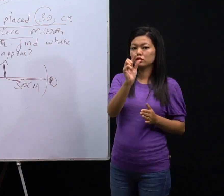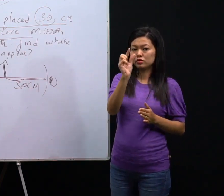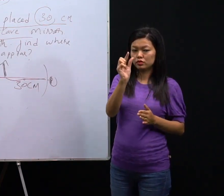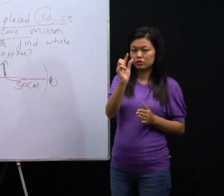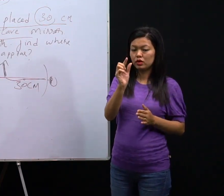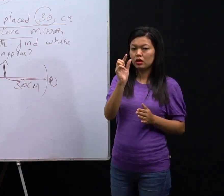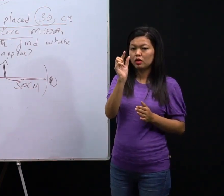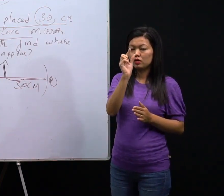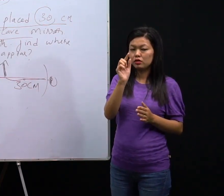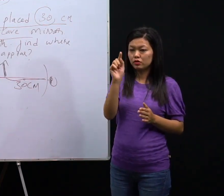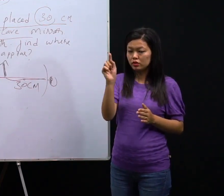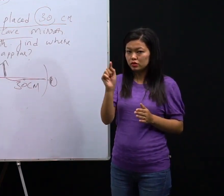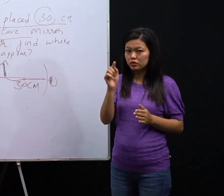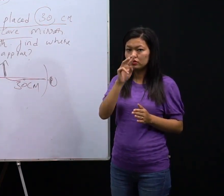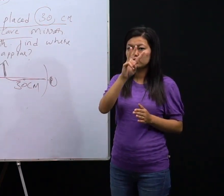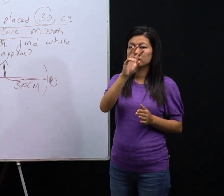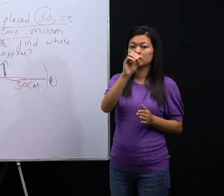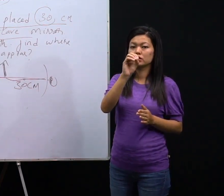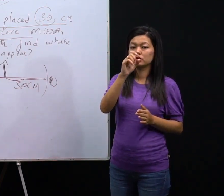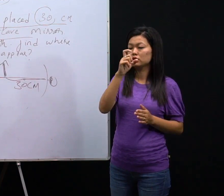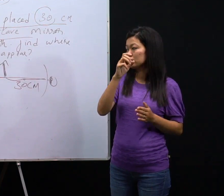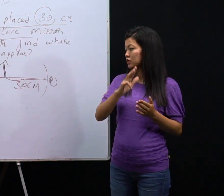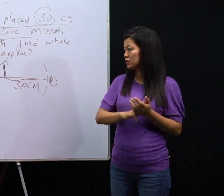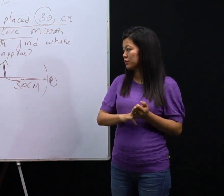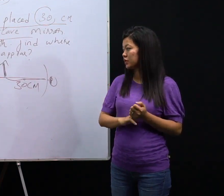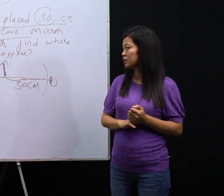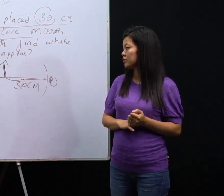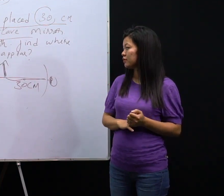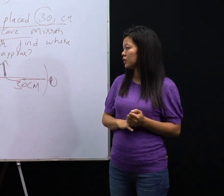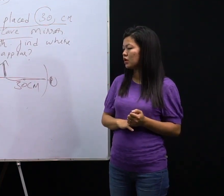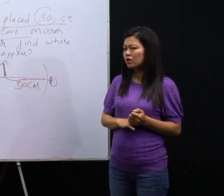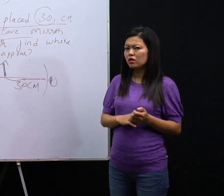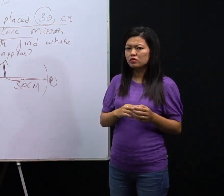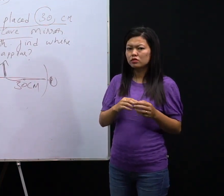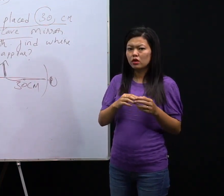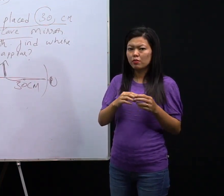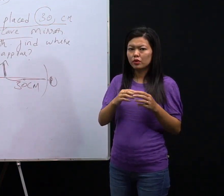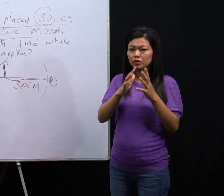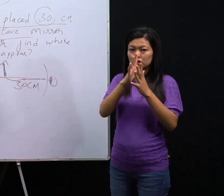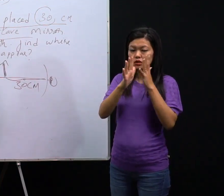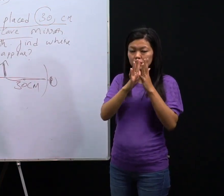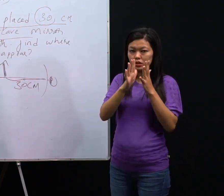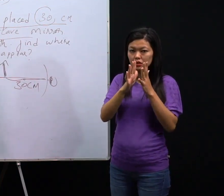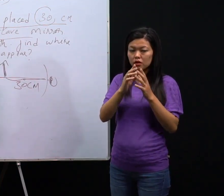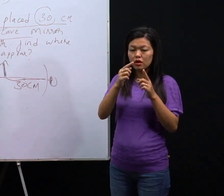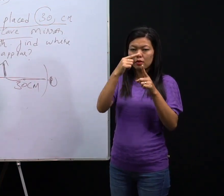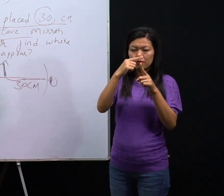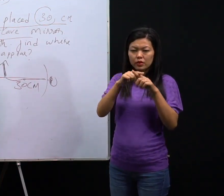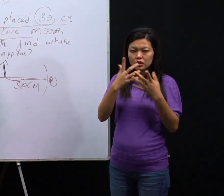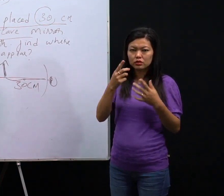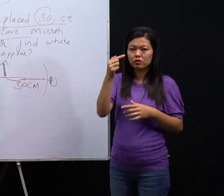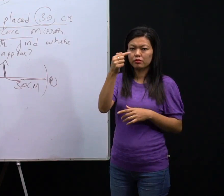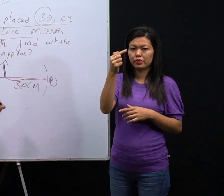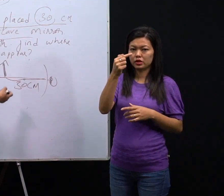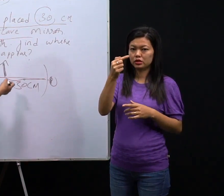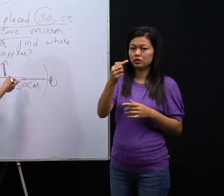right? But now what about the sign? Will it be plus or minus, students? Well, this 30 centimeter will be plus or